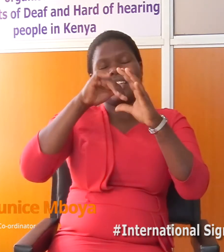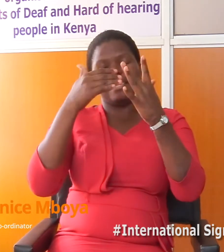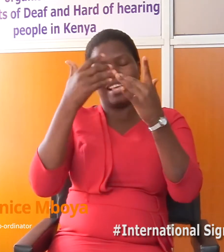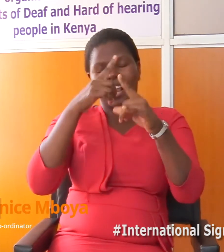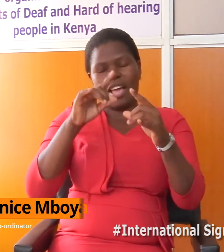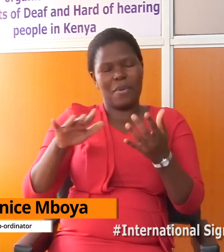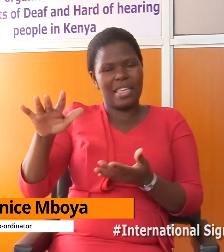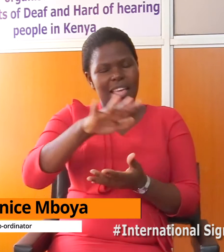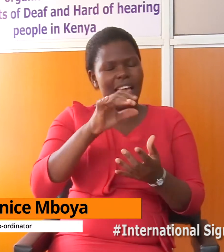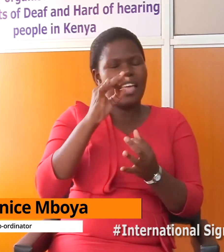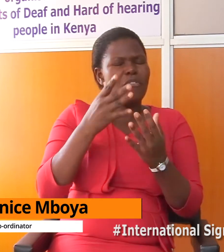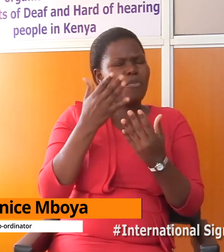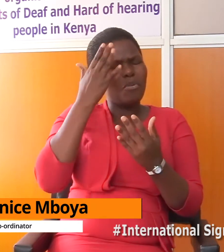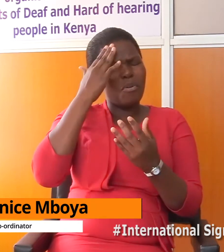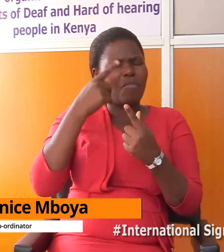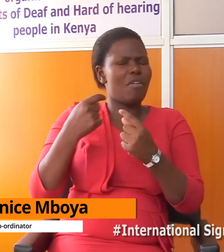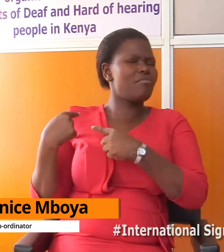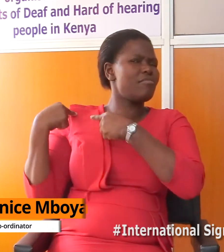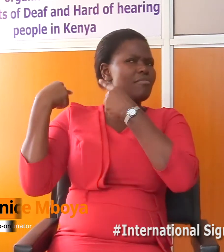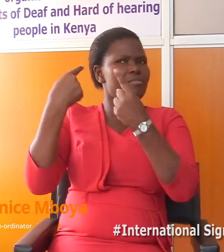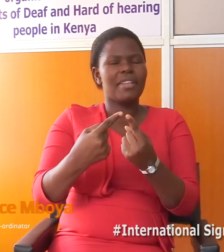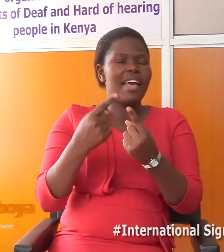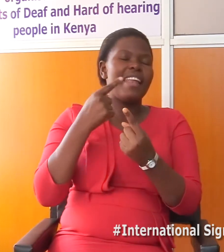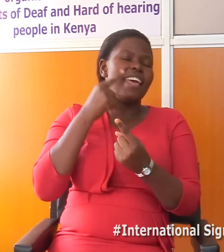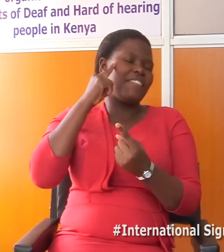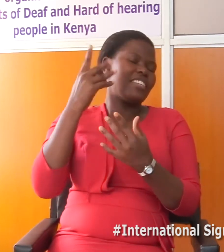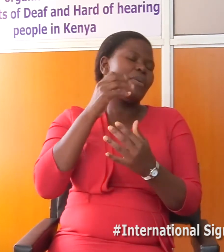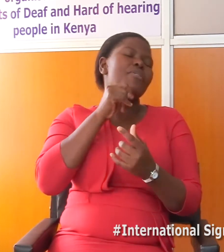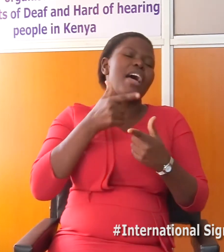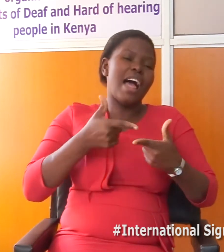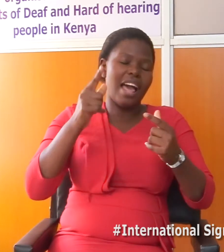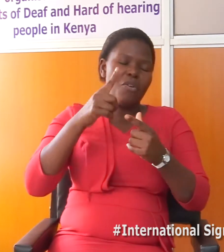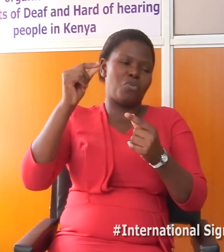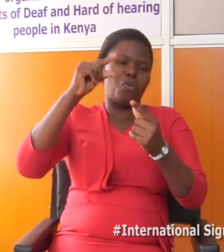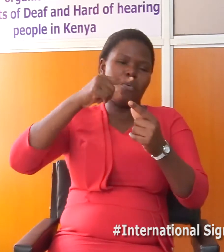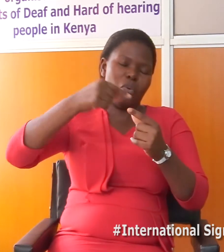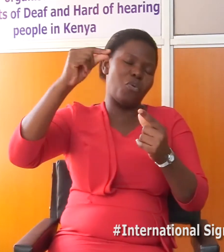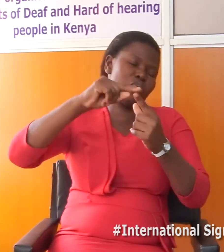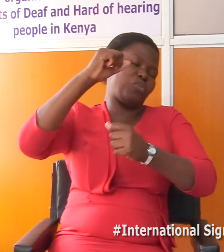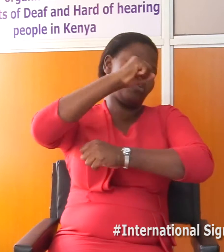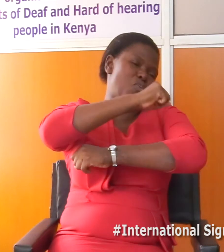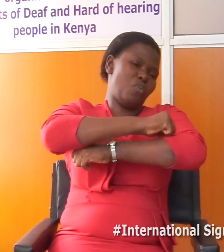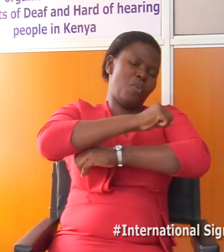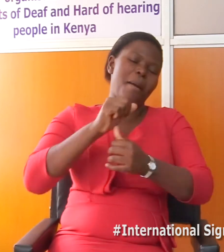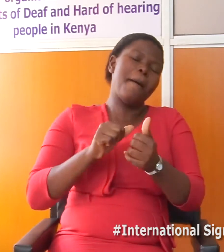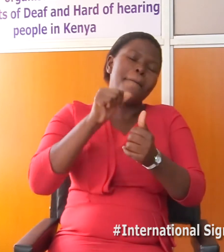achieving a specifically area in Kenyan Sign Language. You know, from that point, most of the deaf, by that time, many of the deaf people are